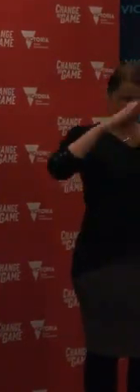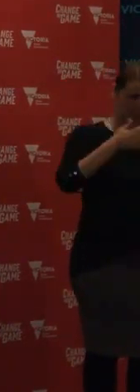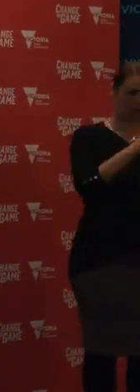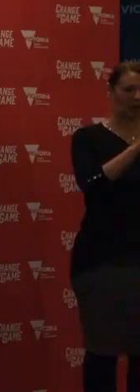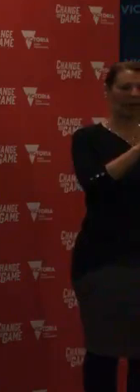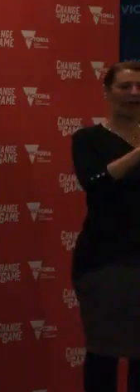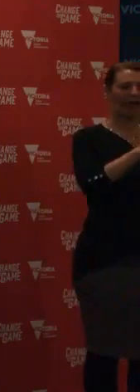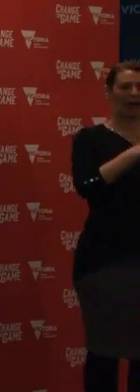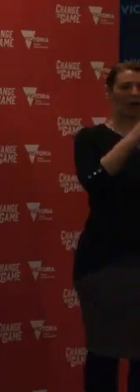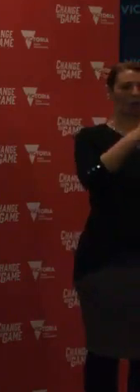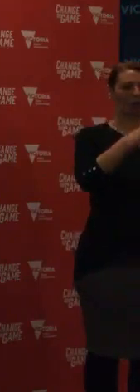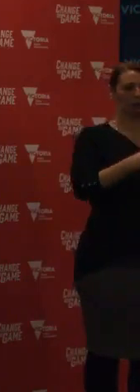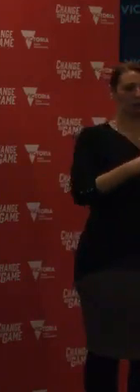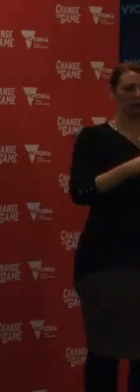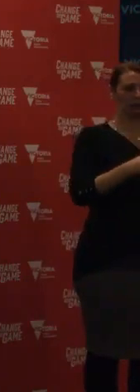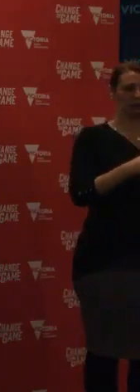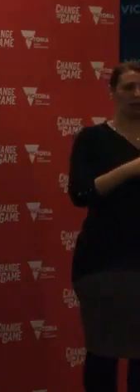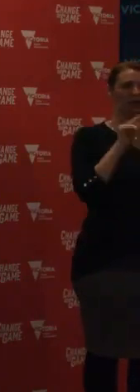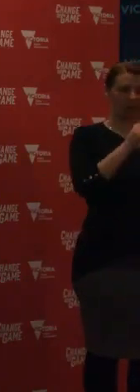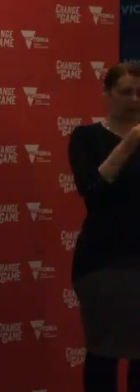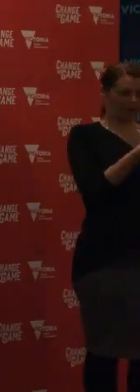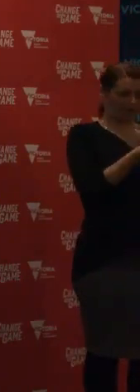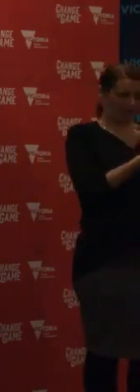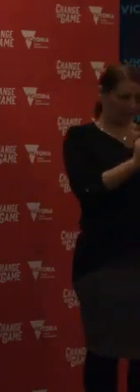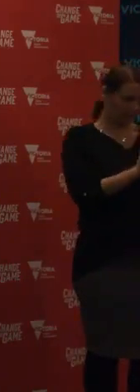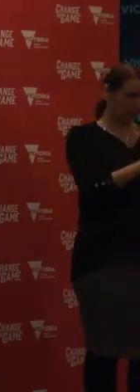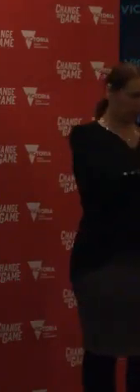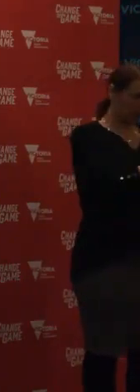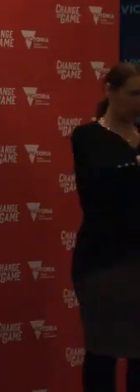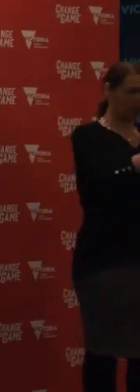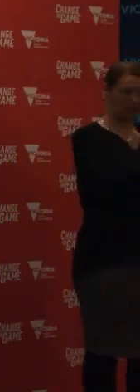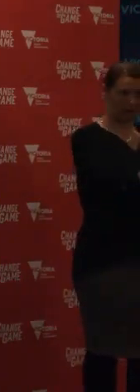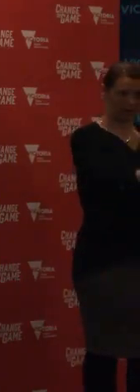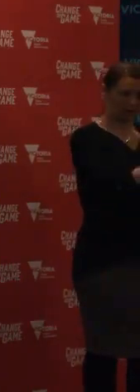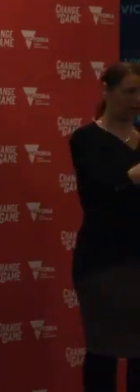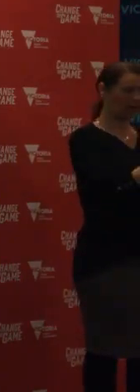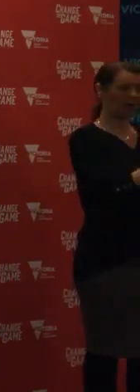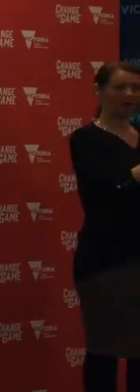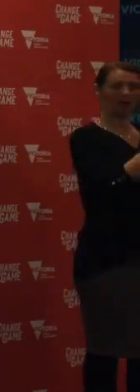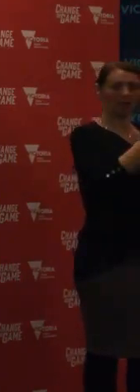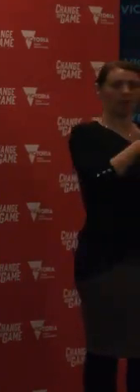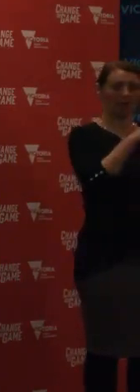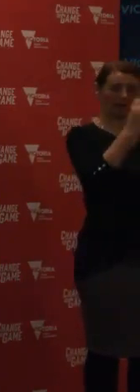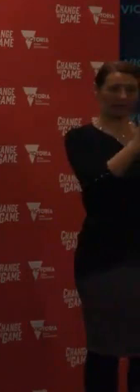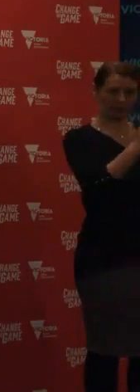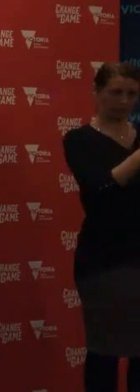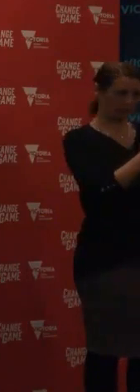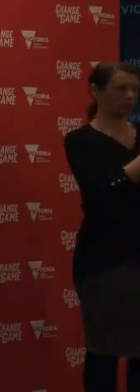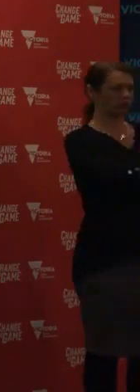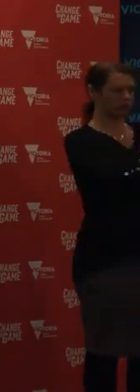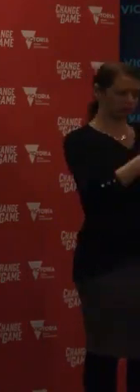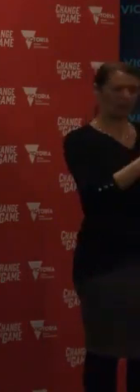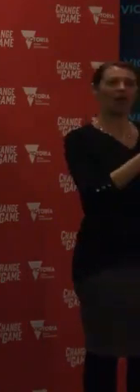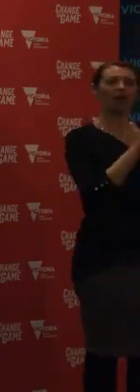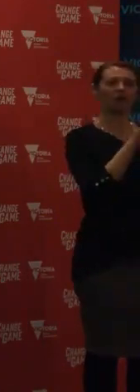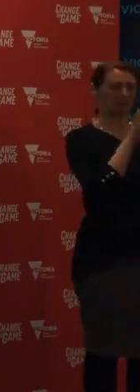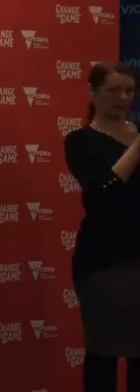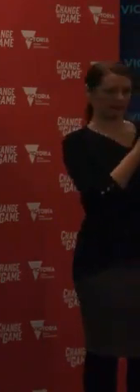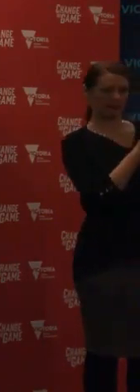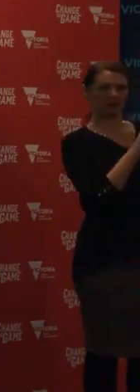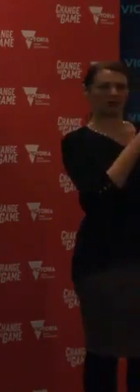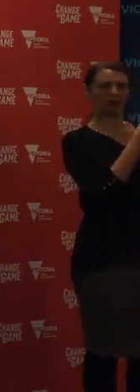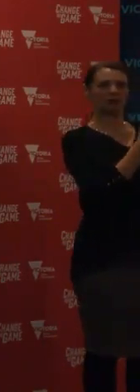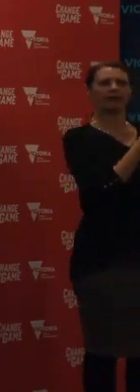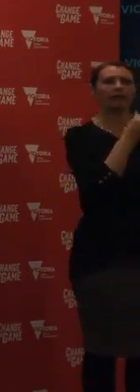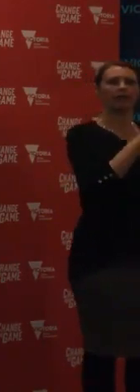outputs historically. So funding was provided to providers by governments on the basis of how many clients providers